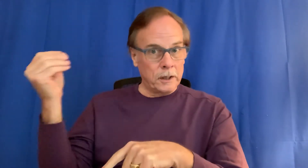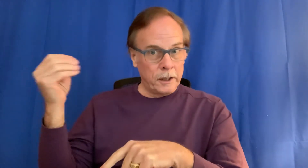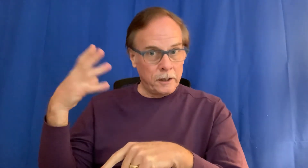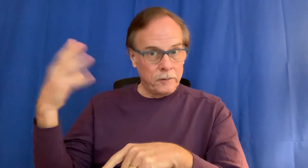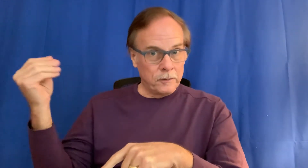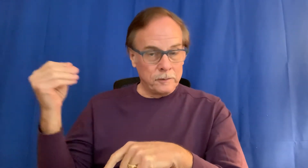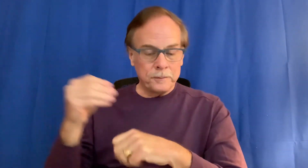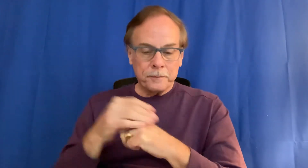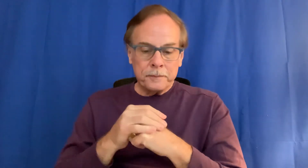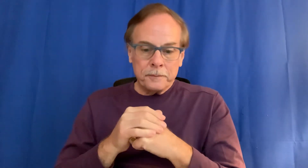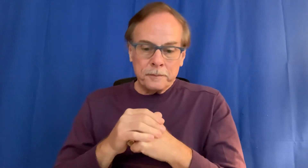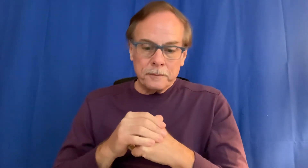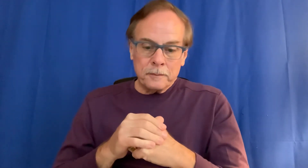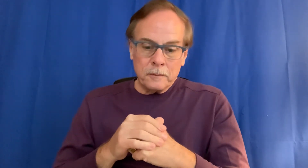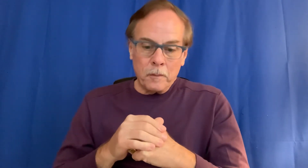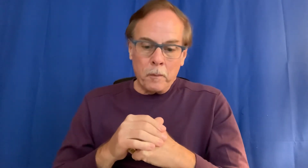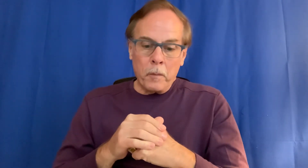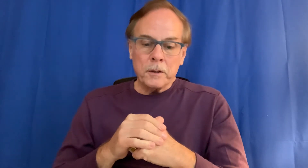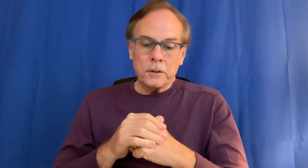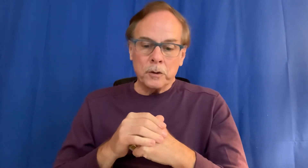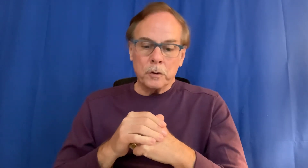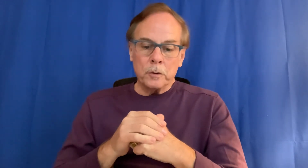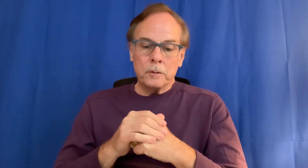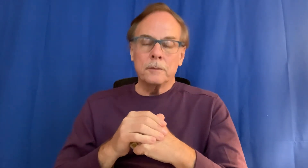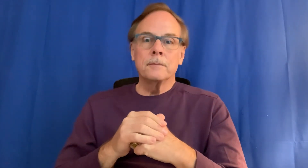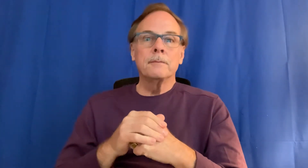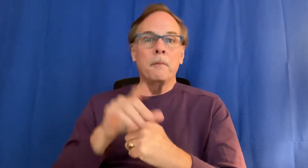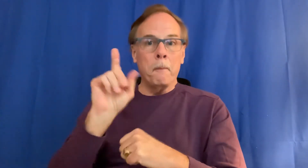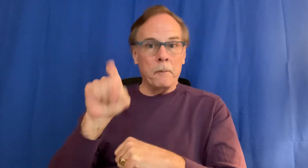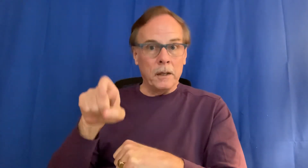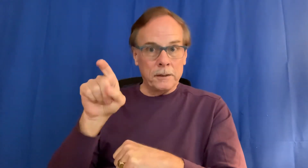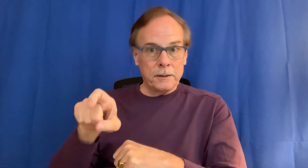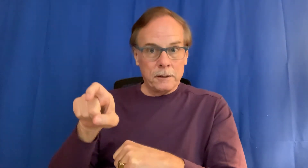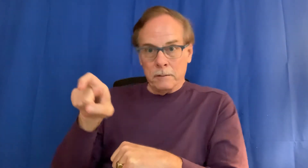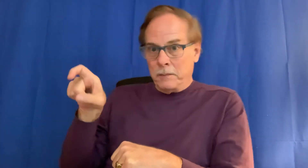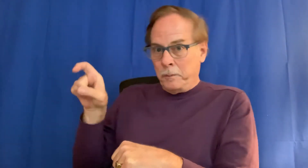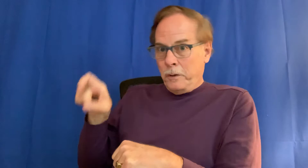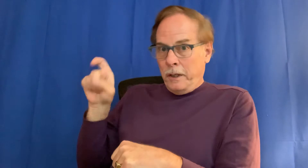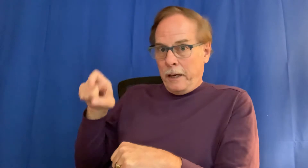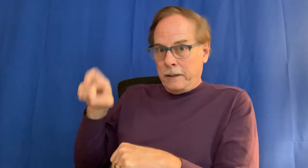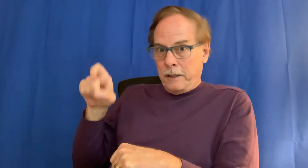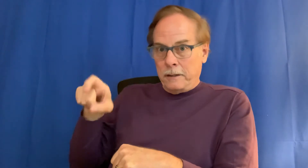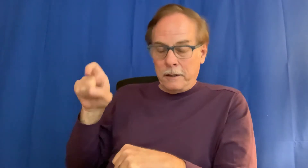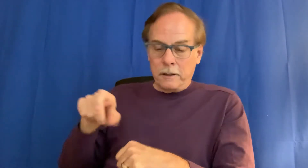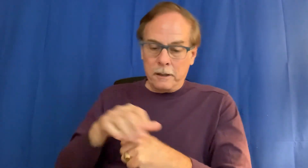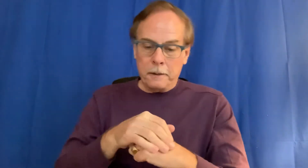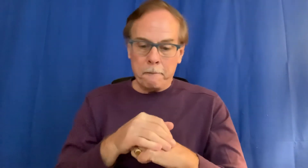leave. Must do, must. Remember the X hand like that.